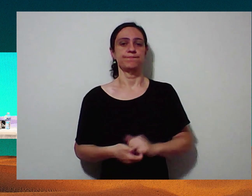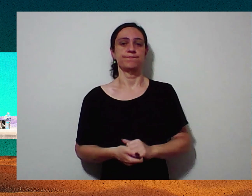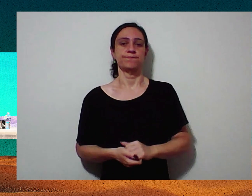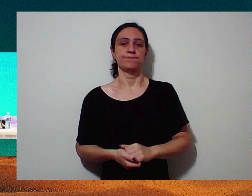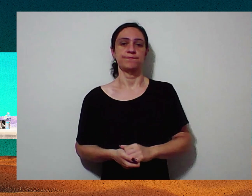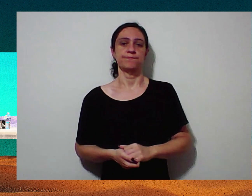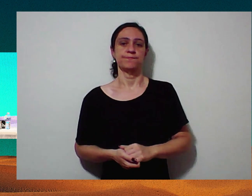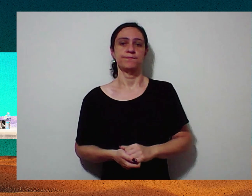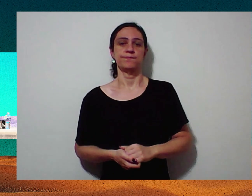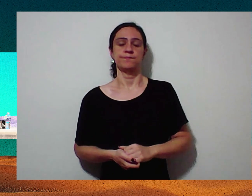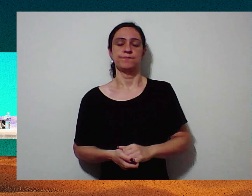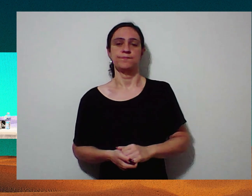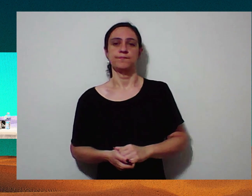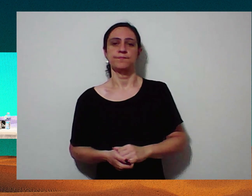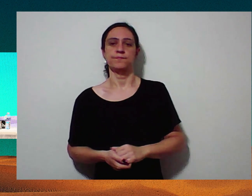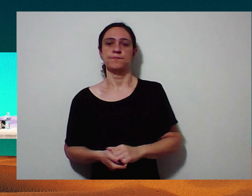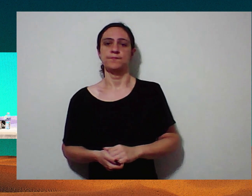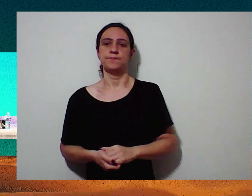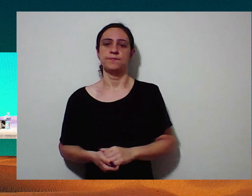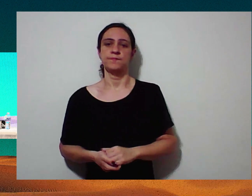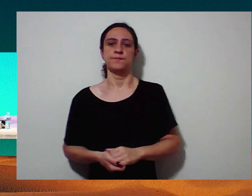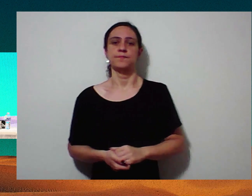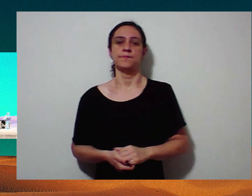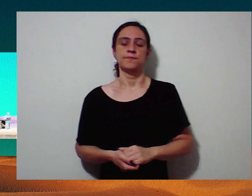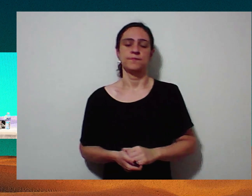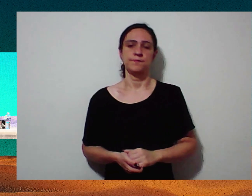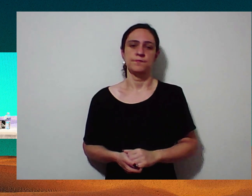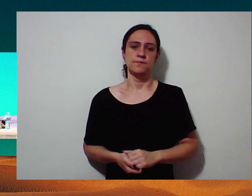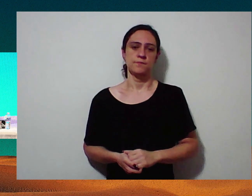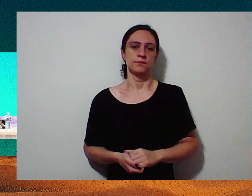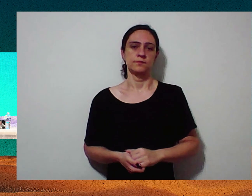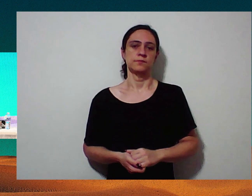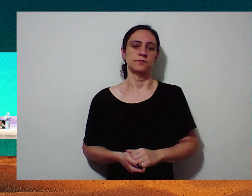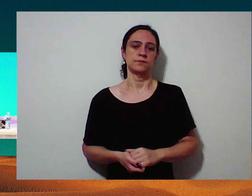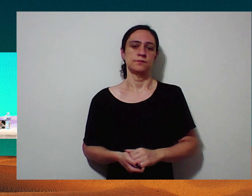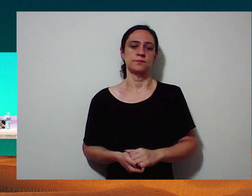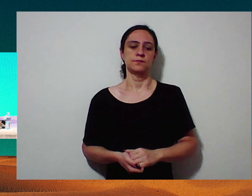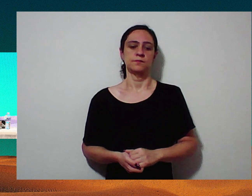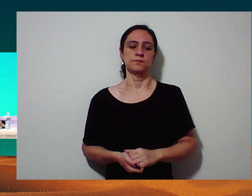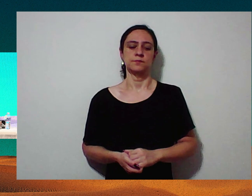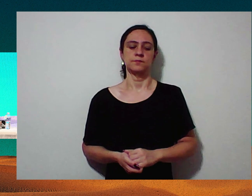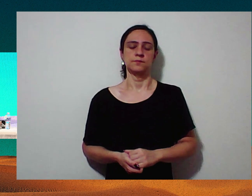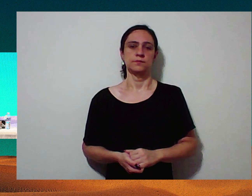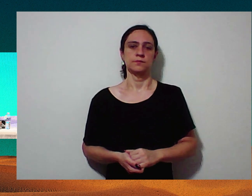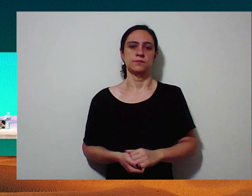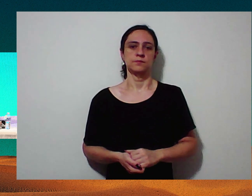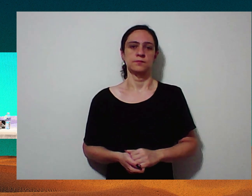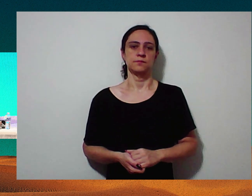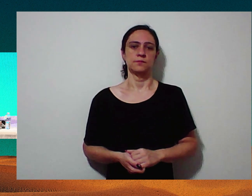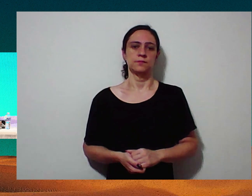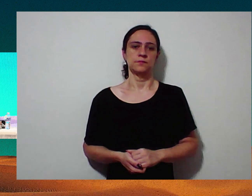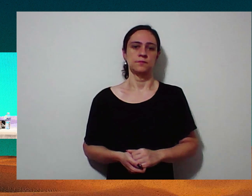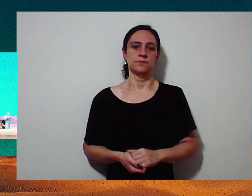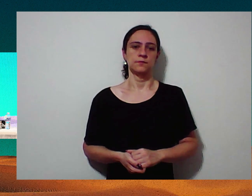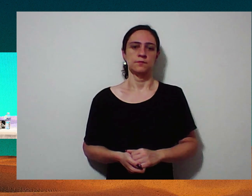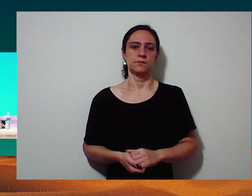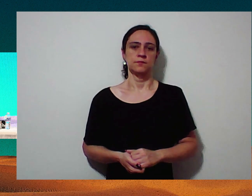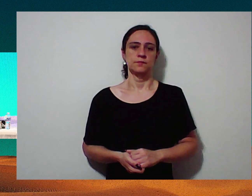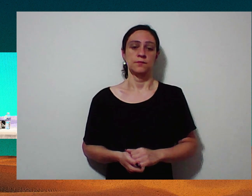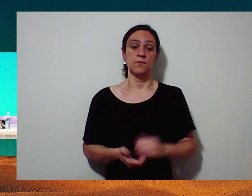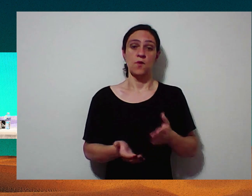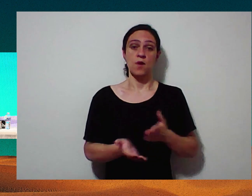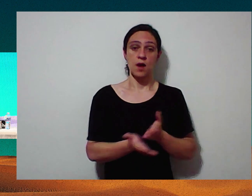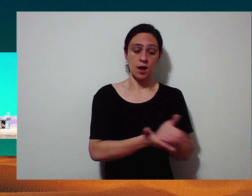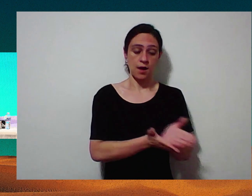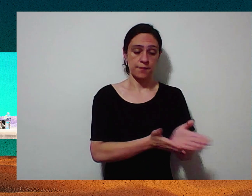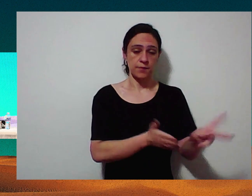governs as he who serves. Irmãos, esse é o caminho de Jesus. Saints, this